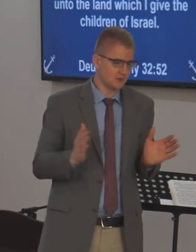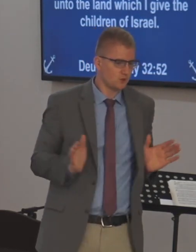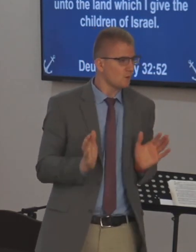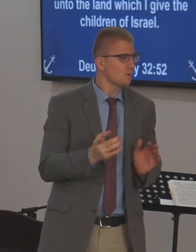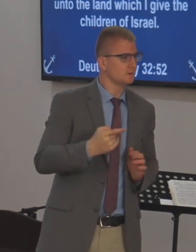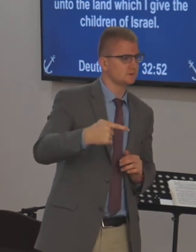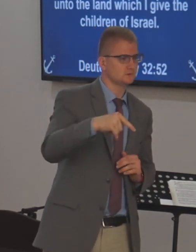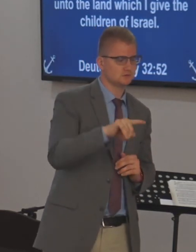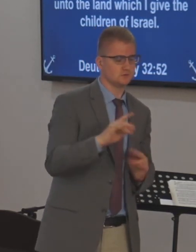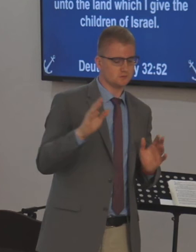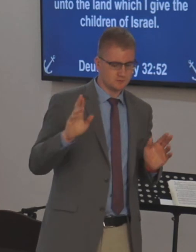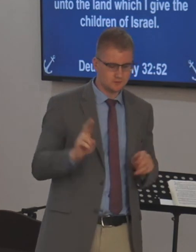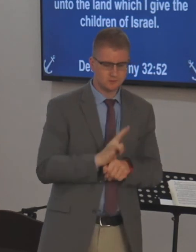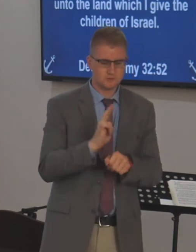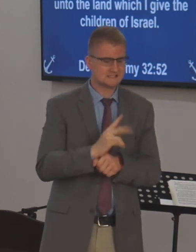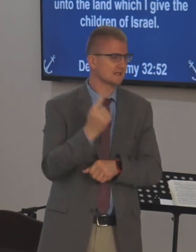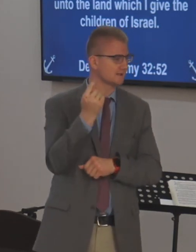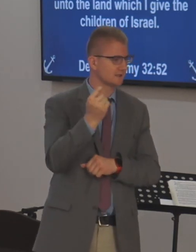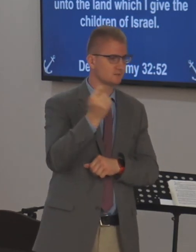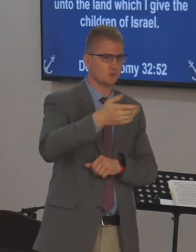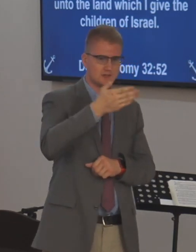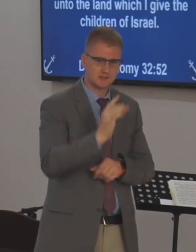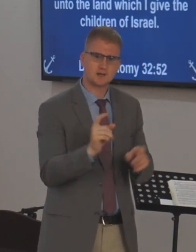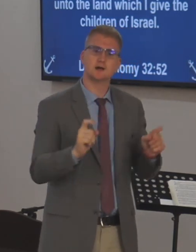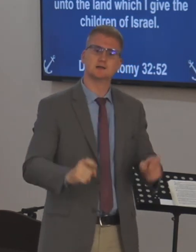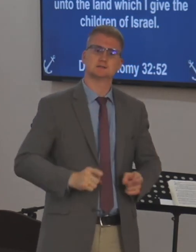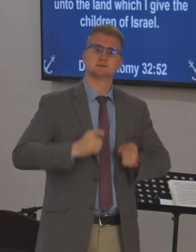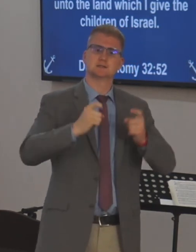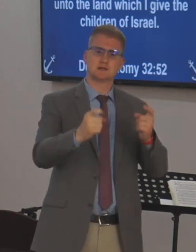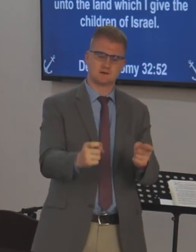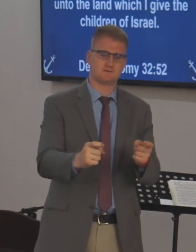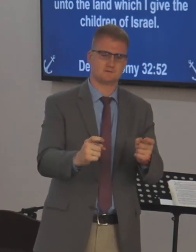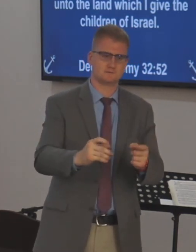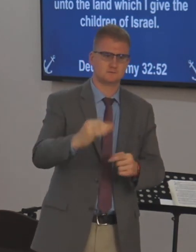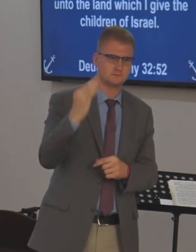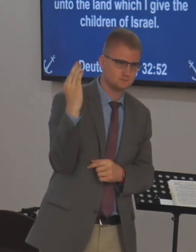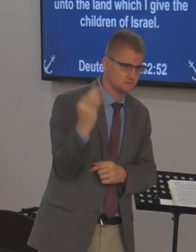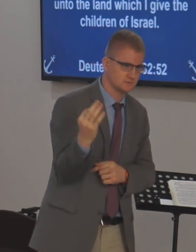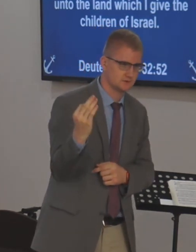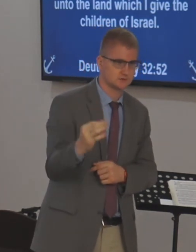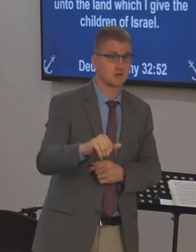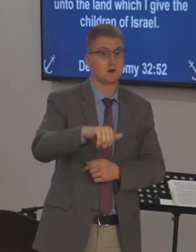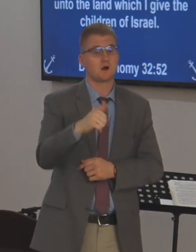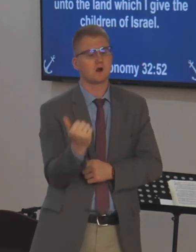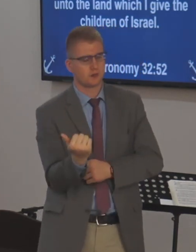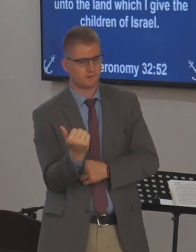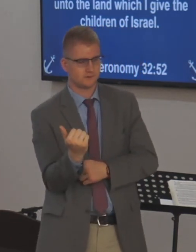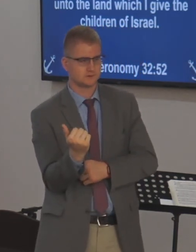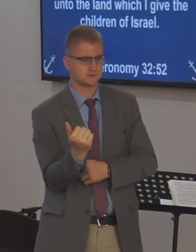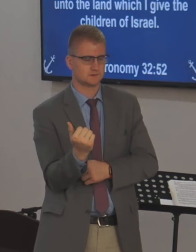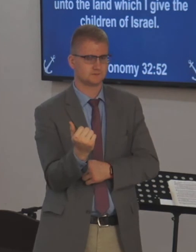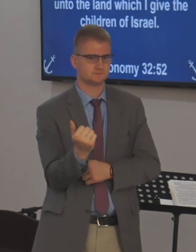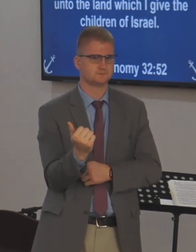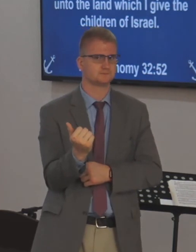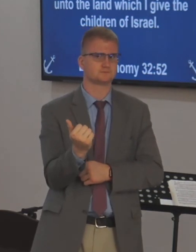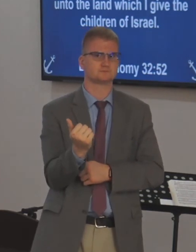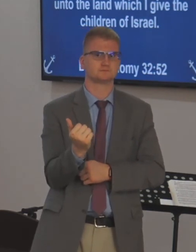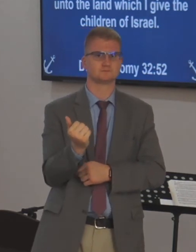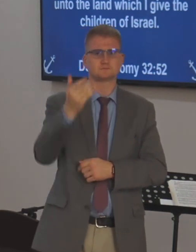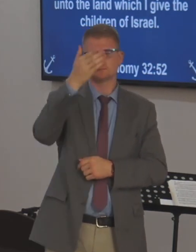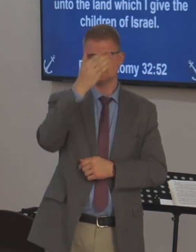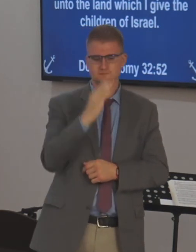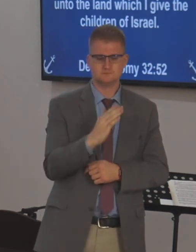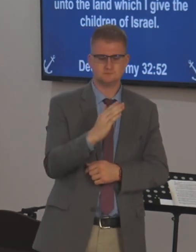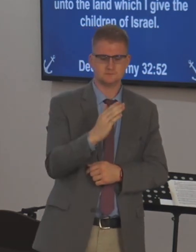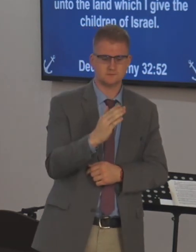testimony that God has given you to preach it to others, so that God the